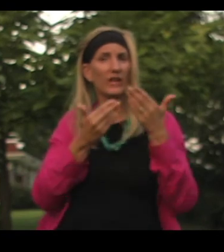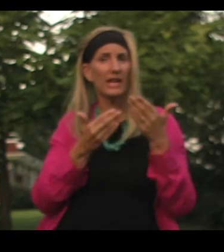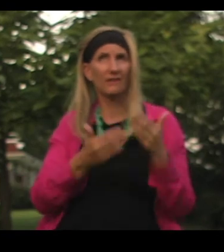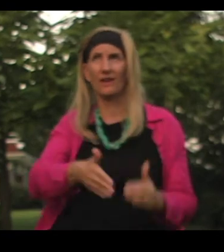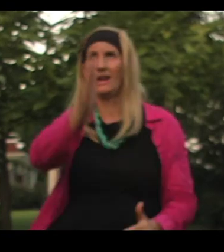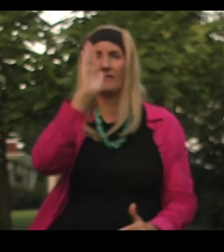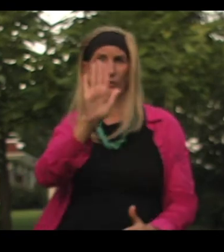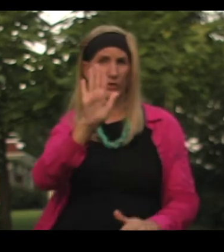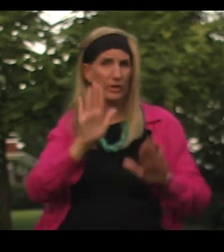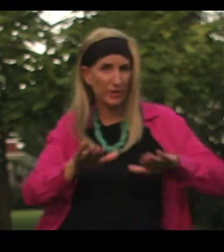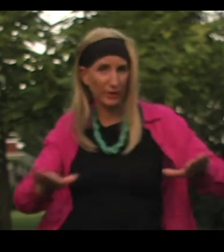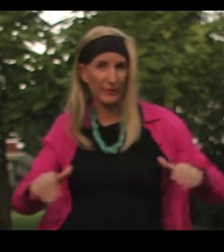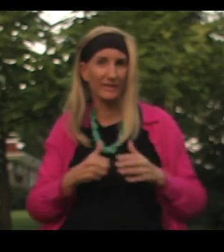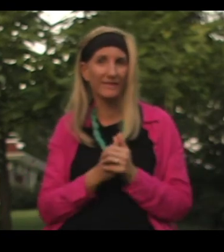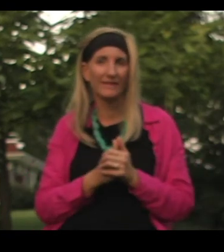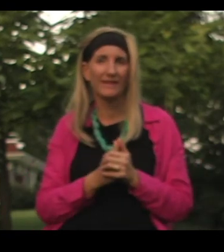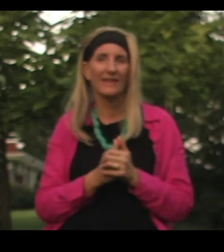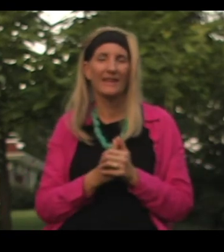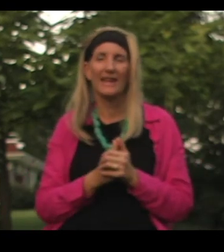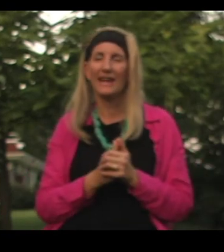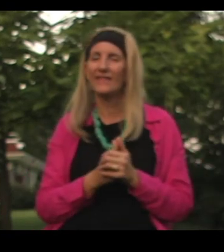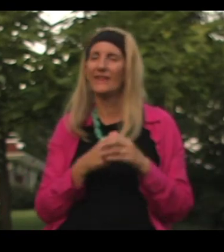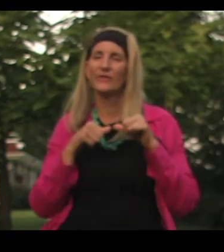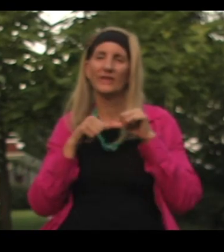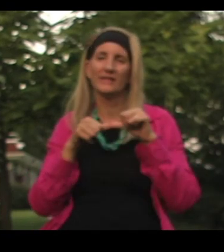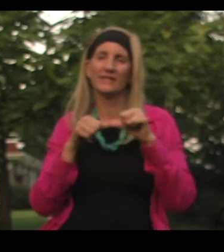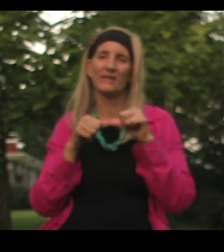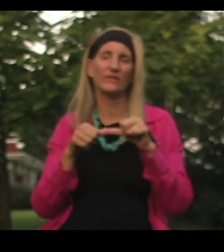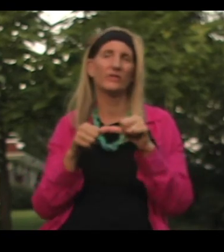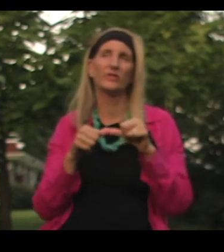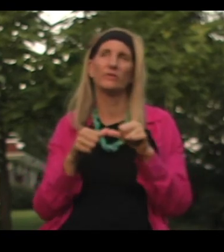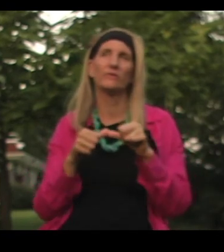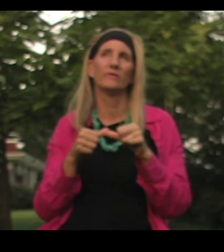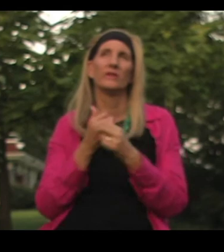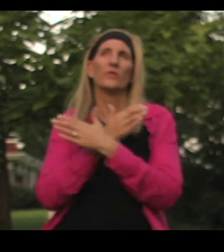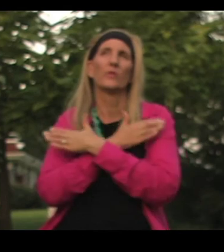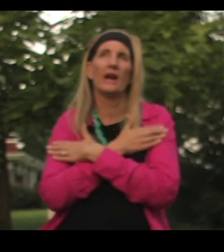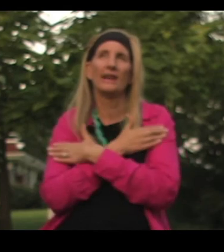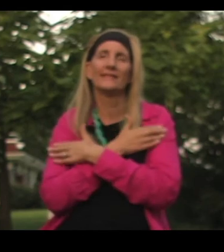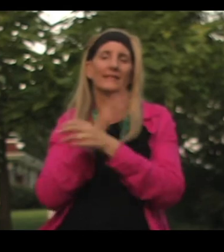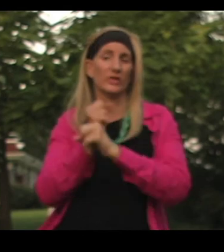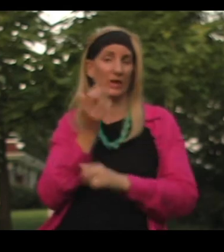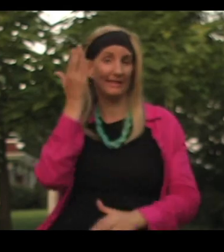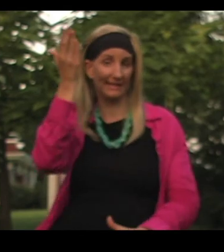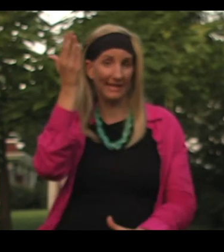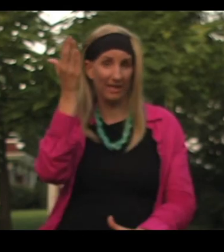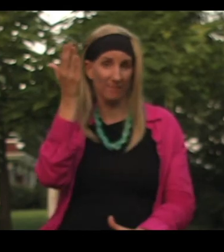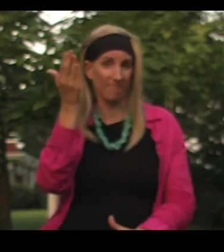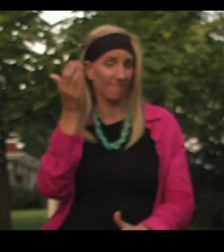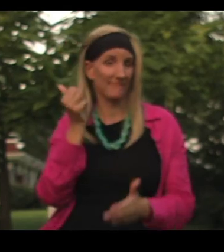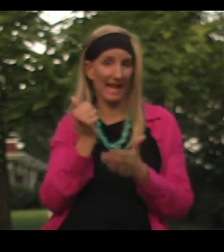thank God for your children, and that you'll continue to rest and trust in him to help